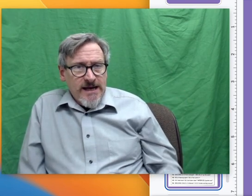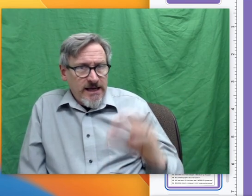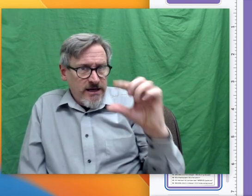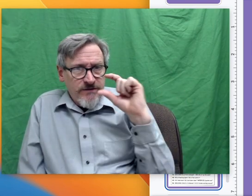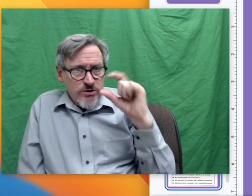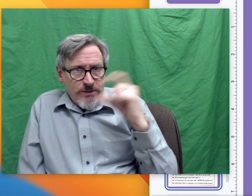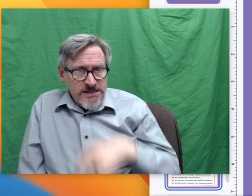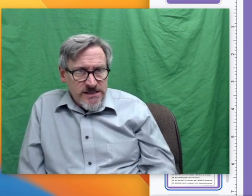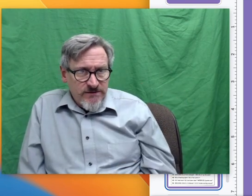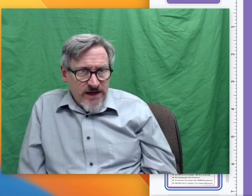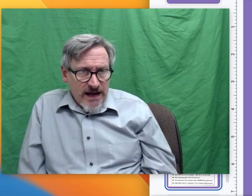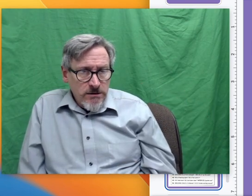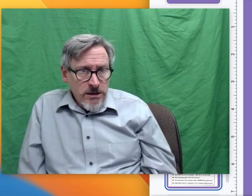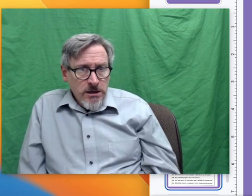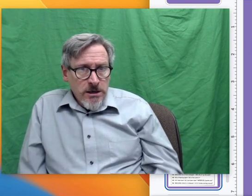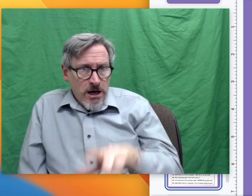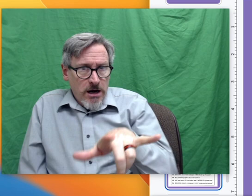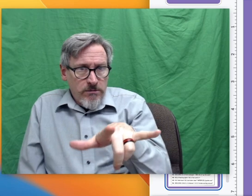take individual pieces of that.